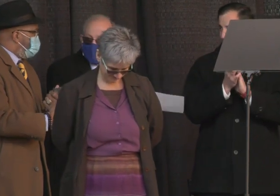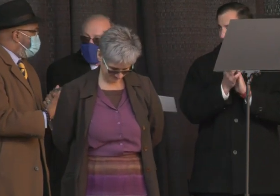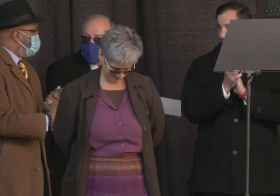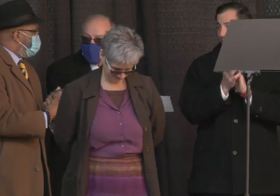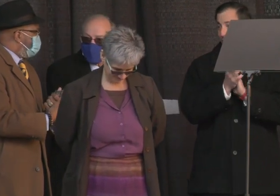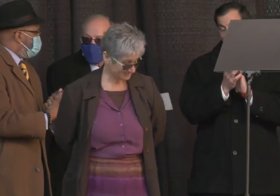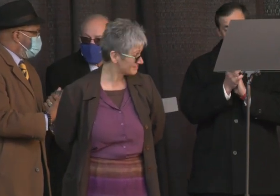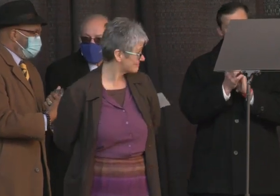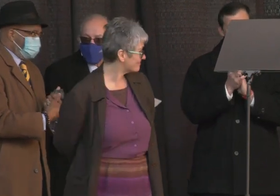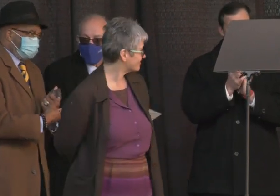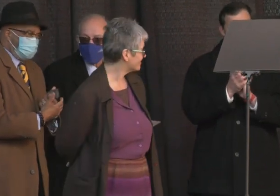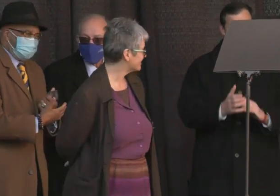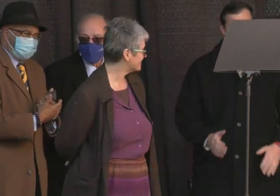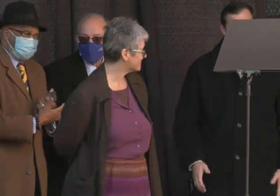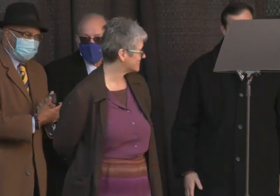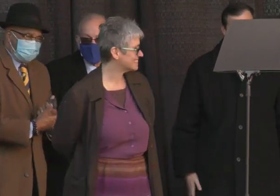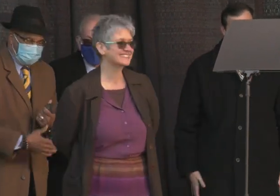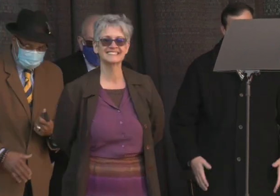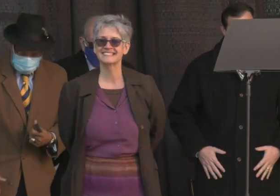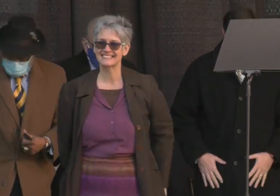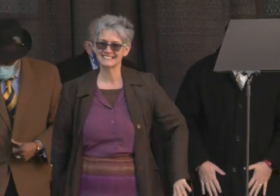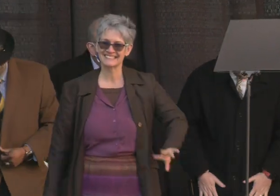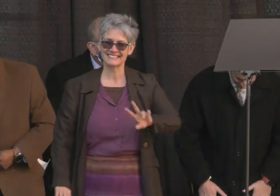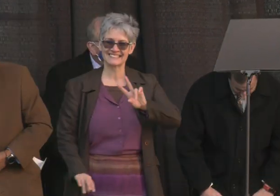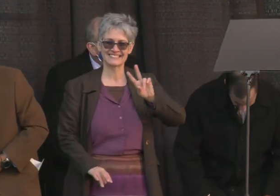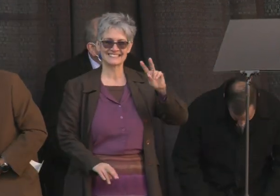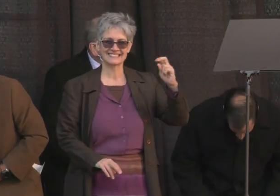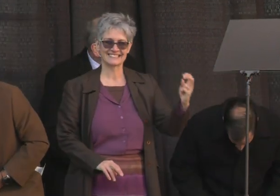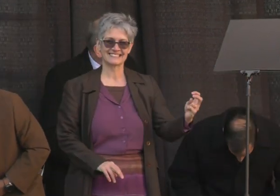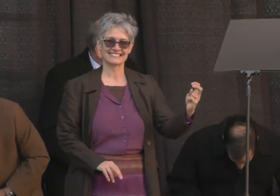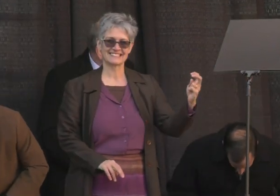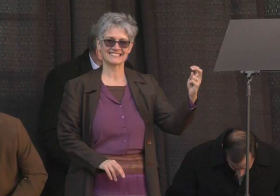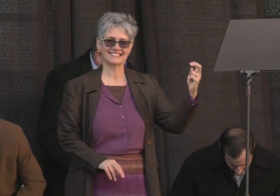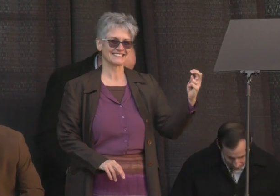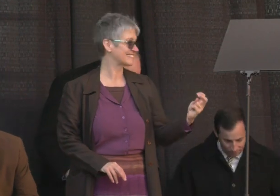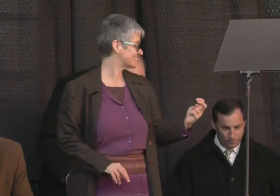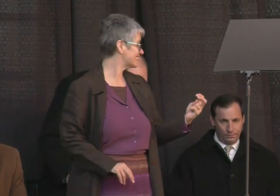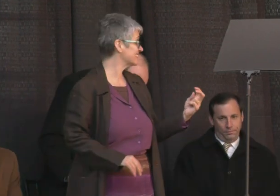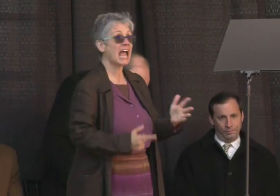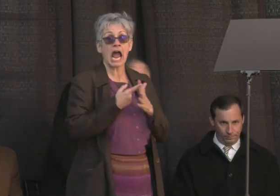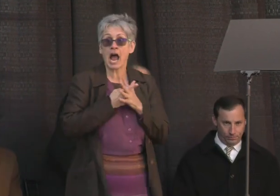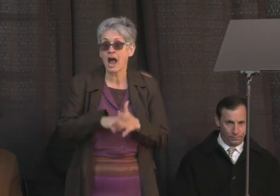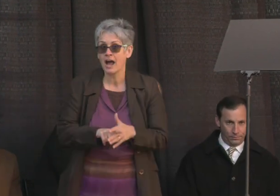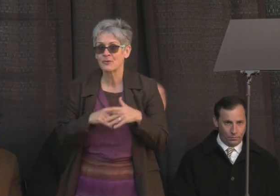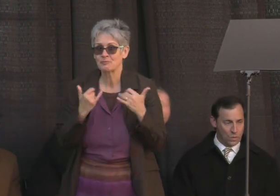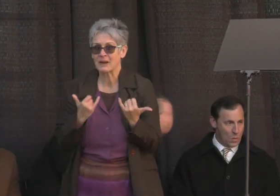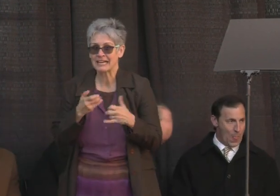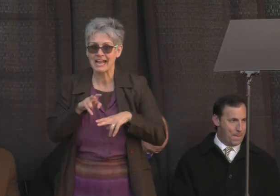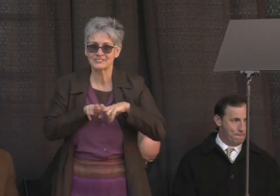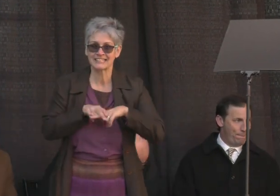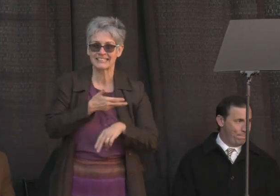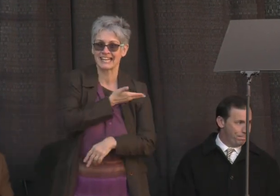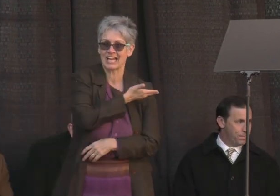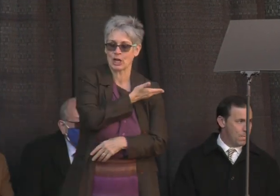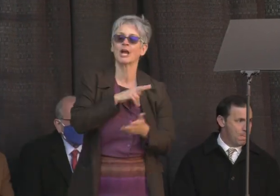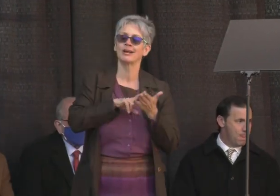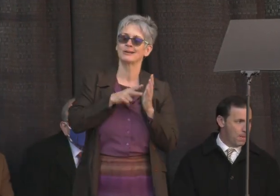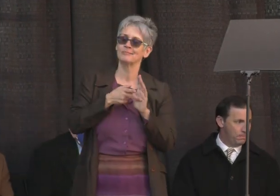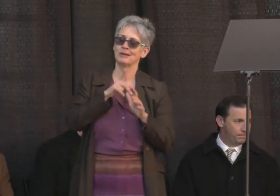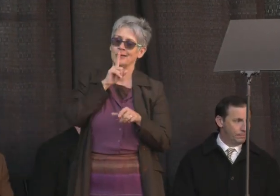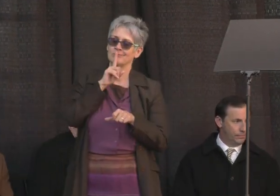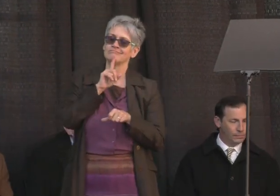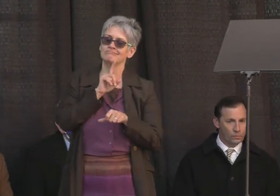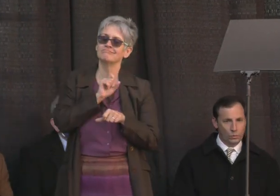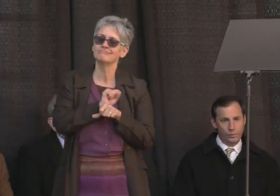She said, so it starts, so she took her seat up here. Yes, ma'am, it starts right now. And with